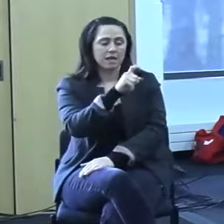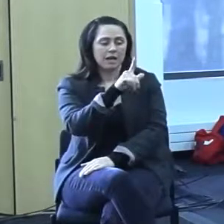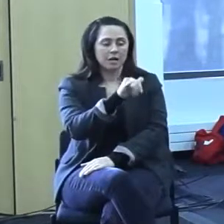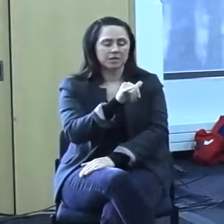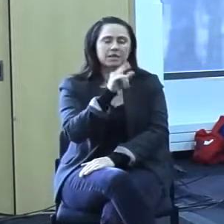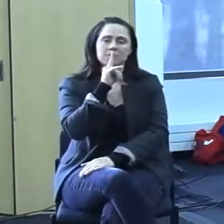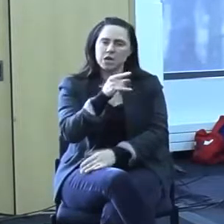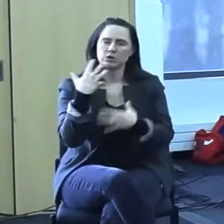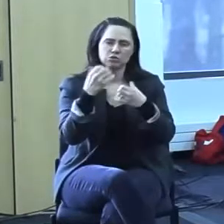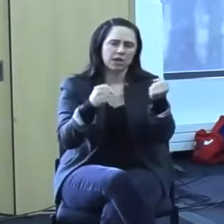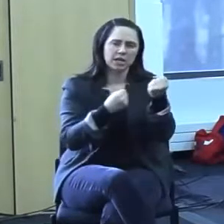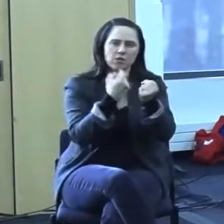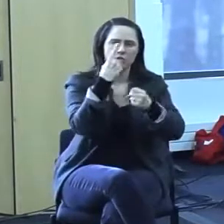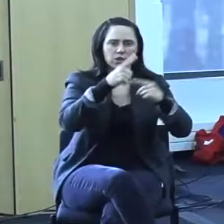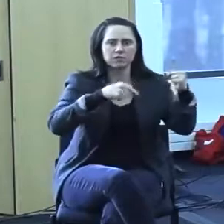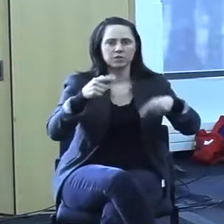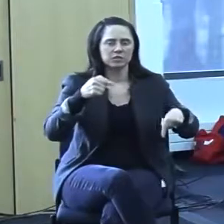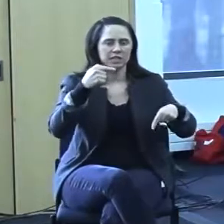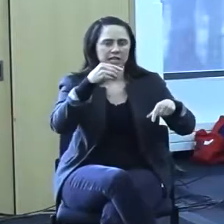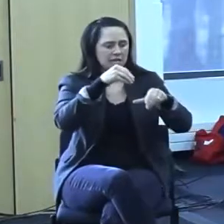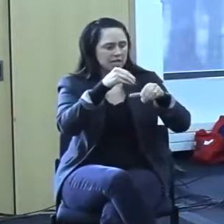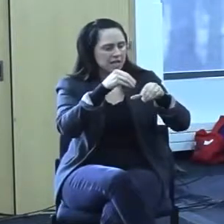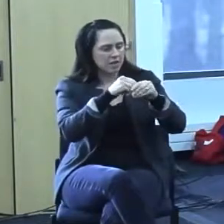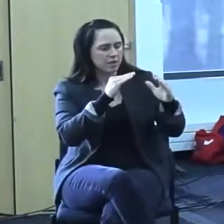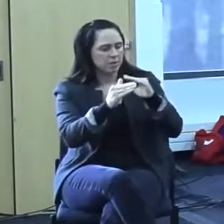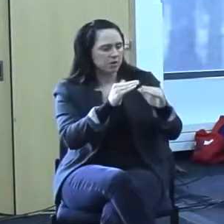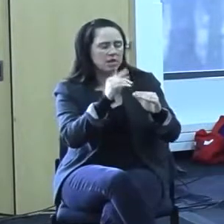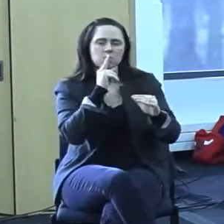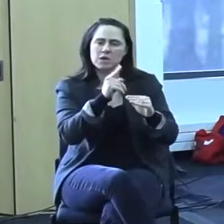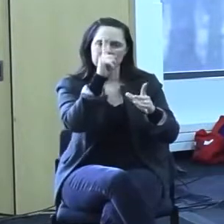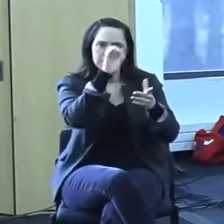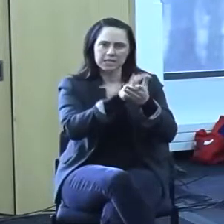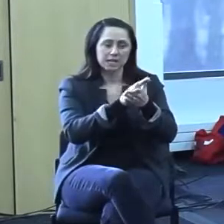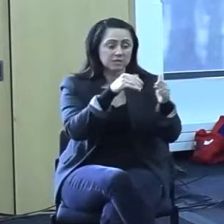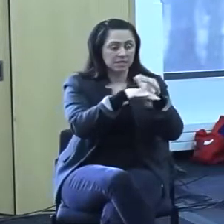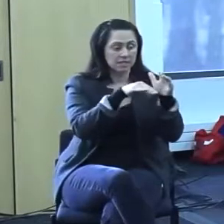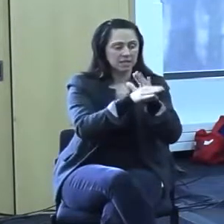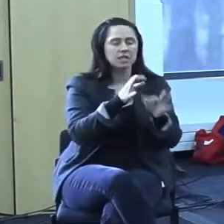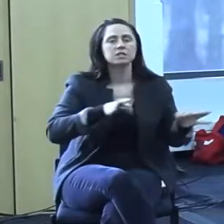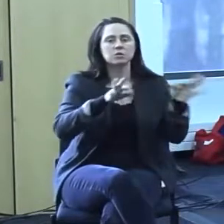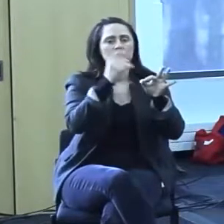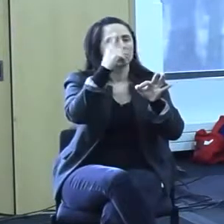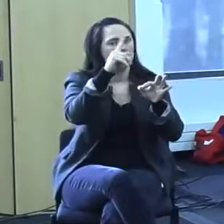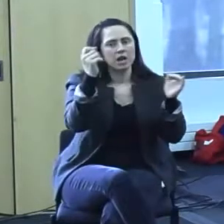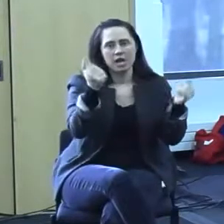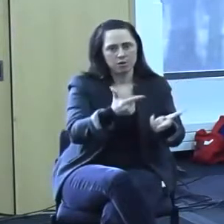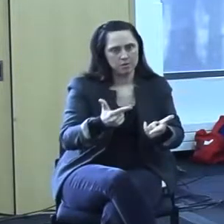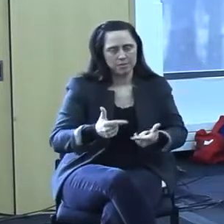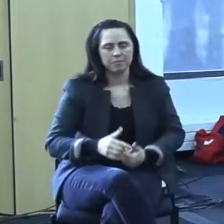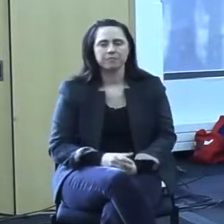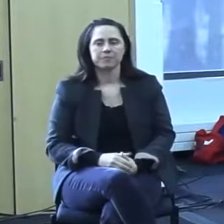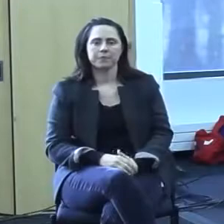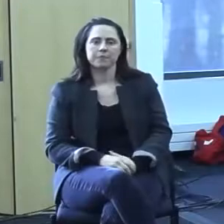strong advocate for the diversity of the community and firmly believes that accessibility is important everywhere.